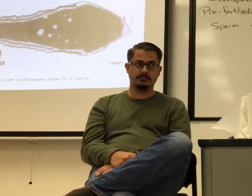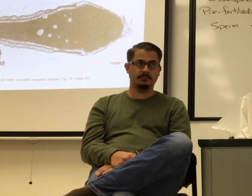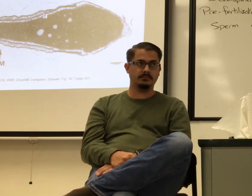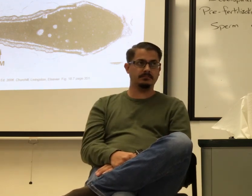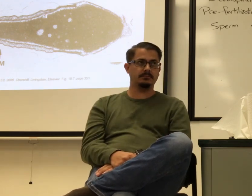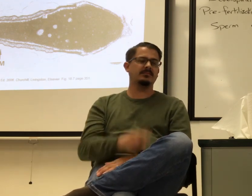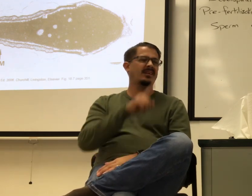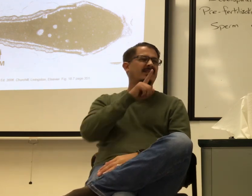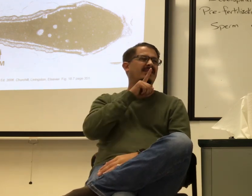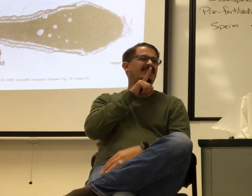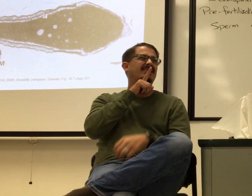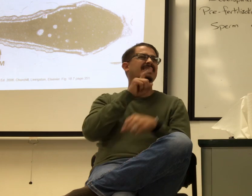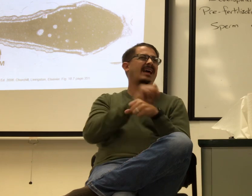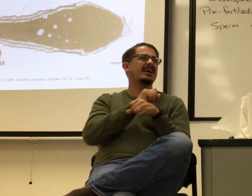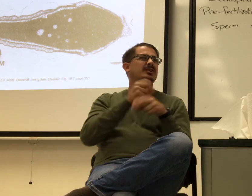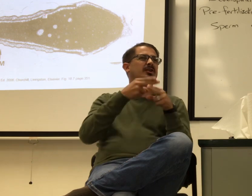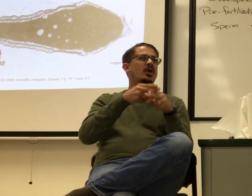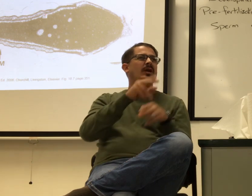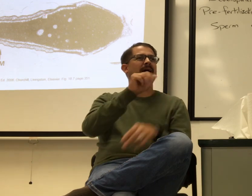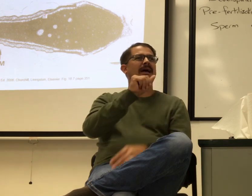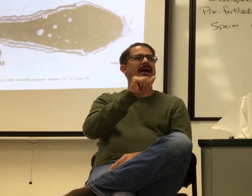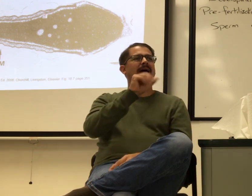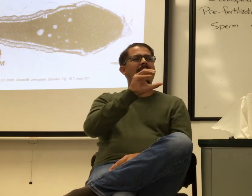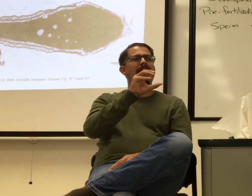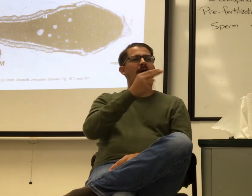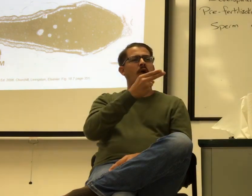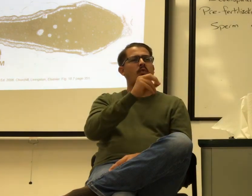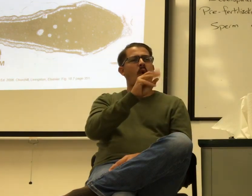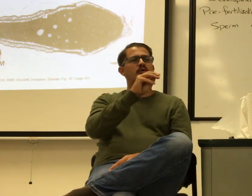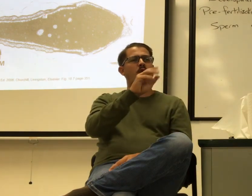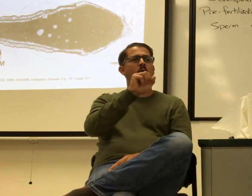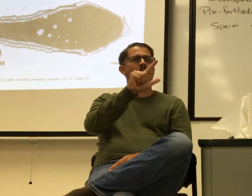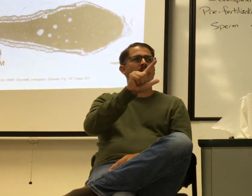It's actually called the acrosomal reaction.